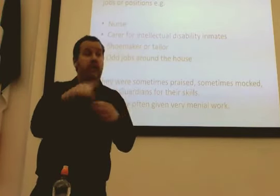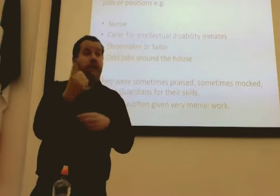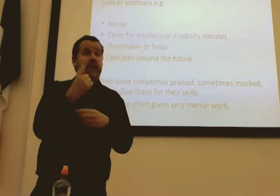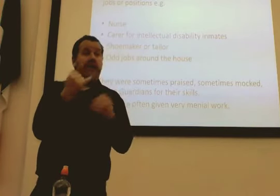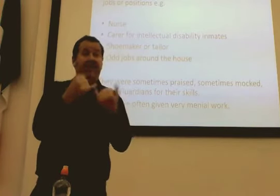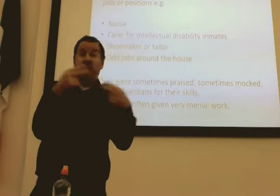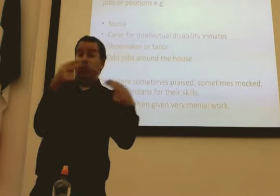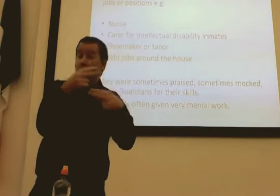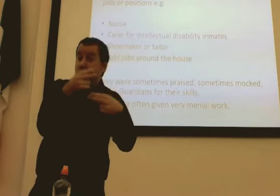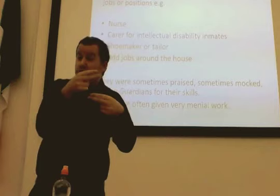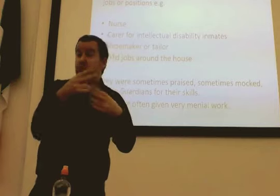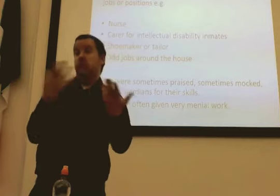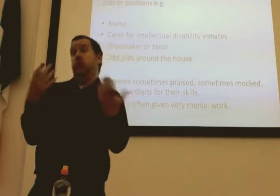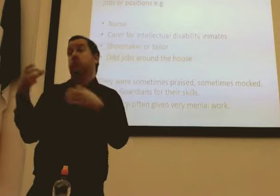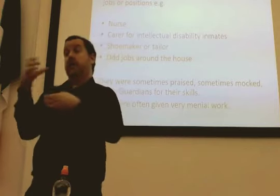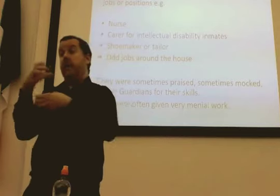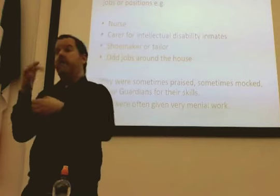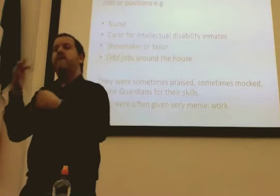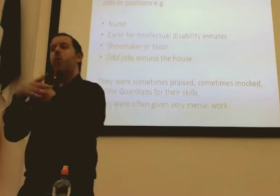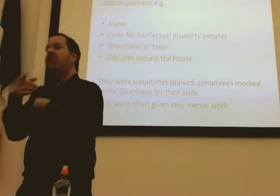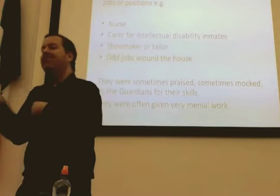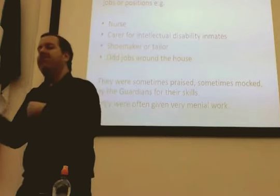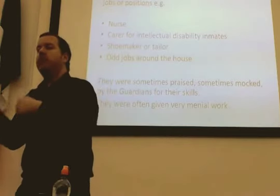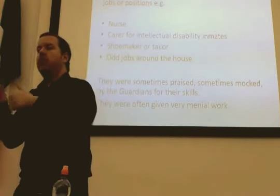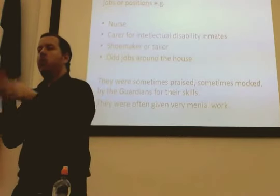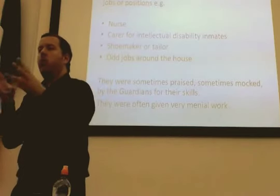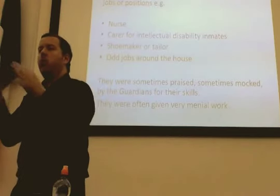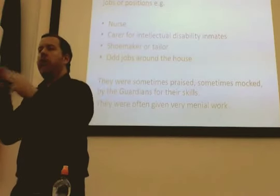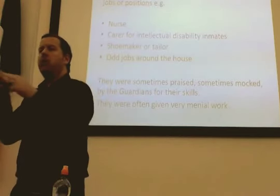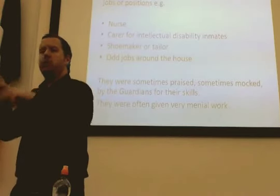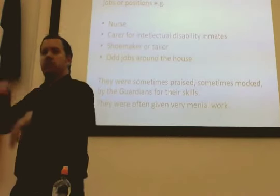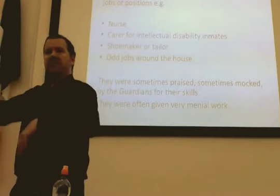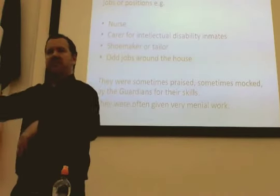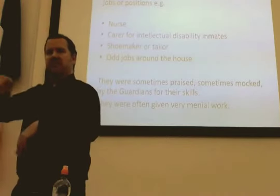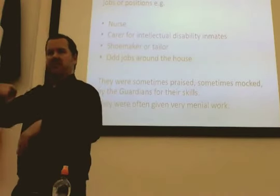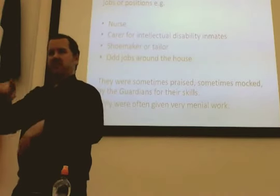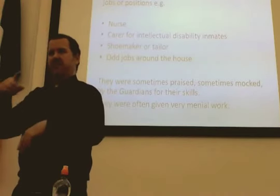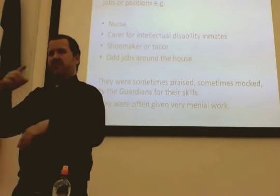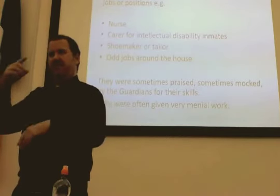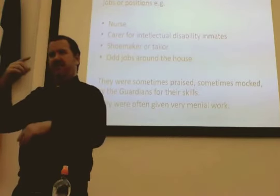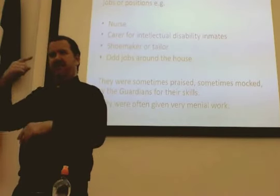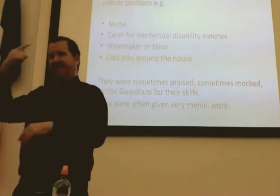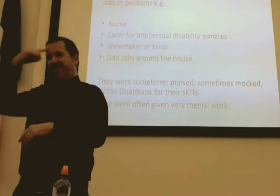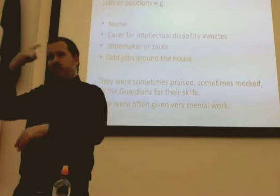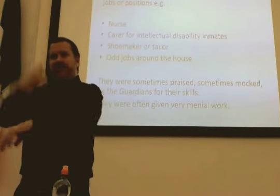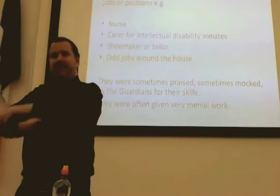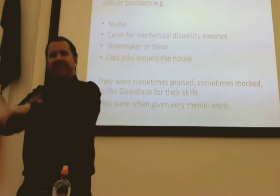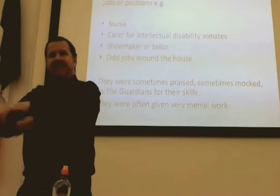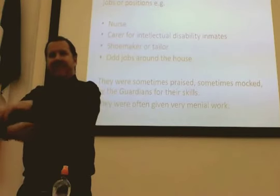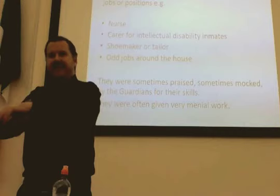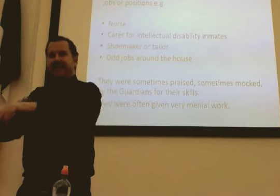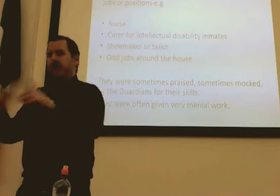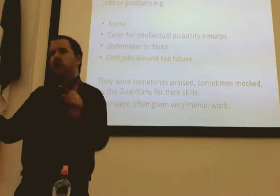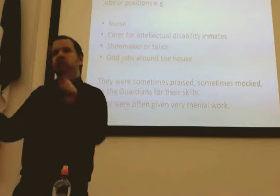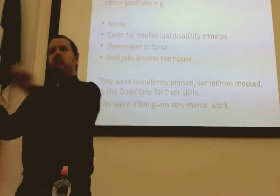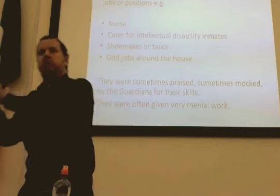workhouse, you could actually work as a nurse or a carer, people who were sick in the workhouse. So people with